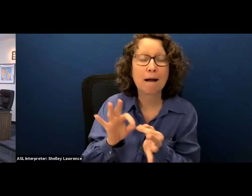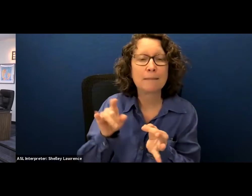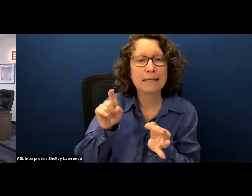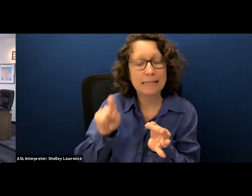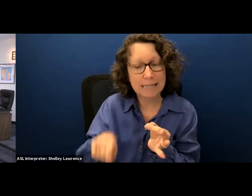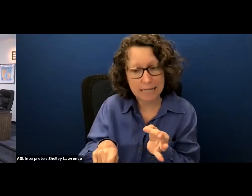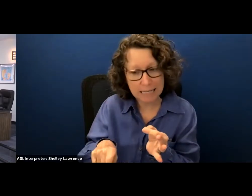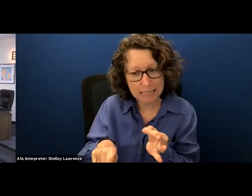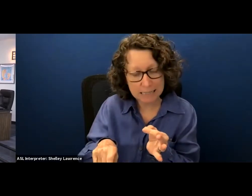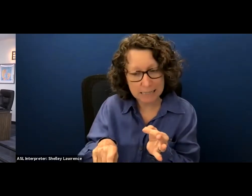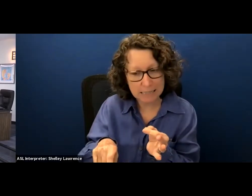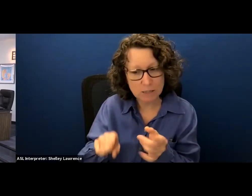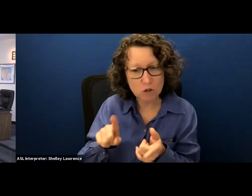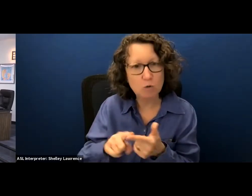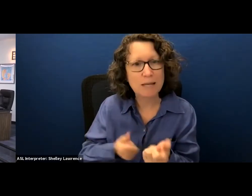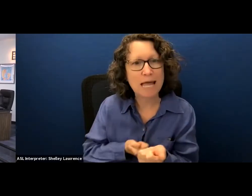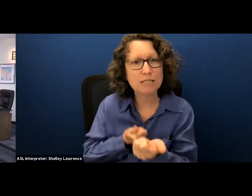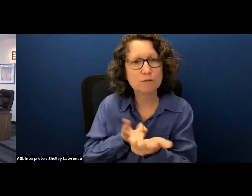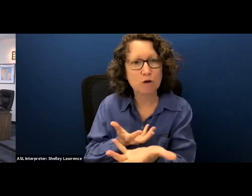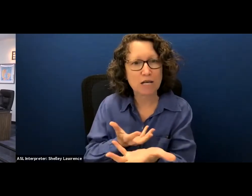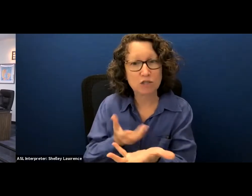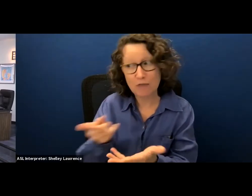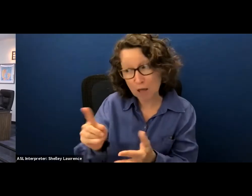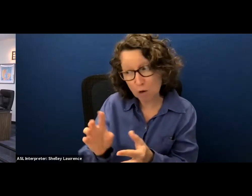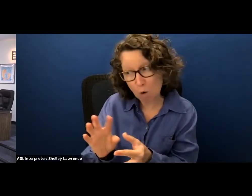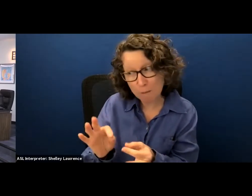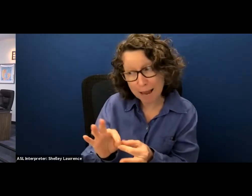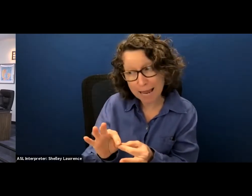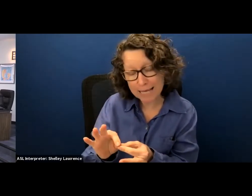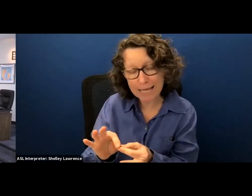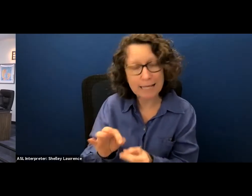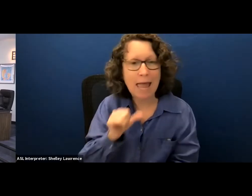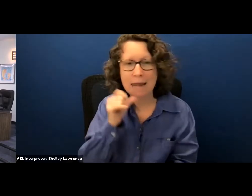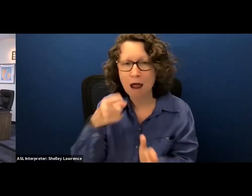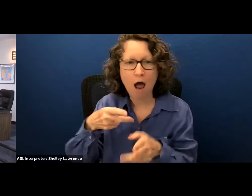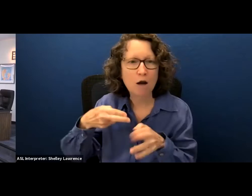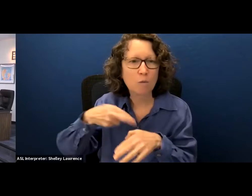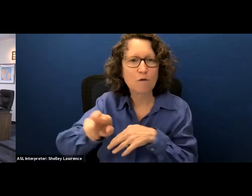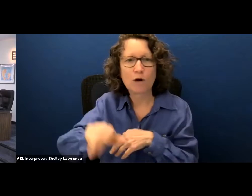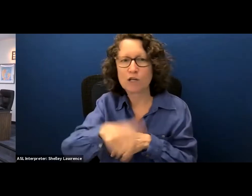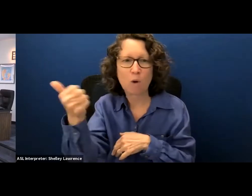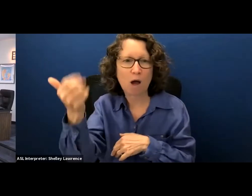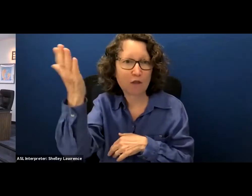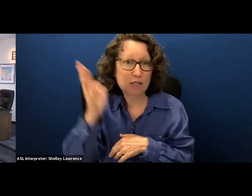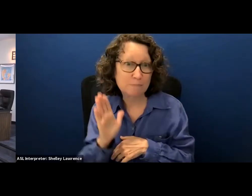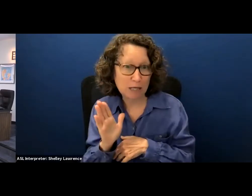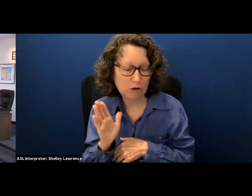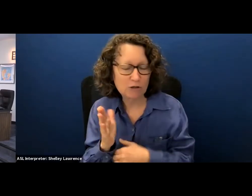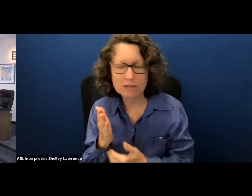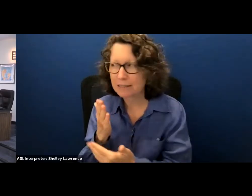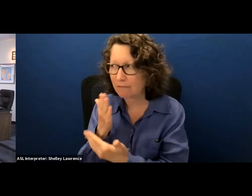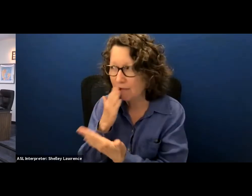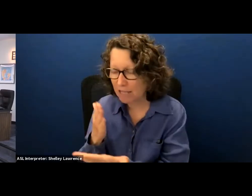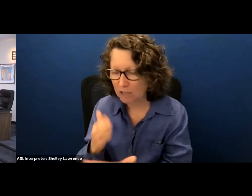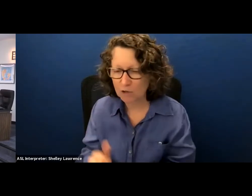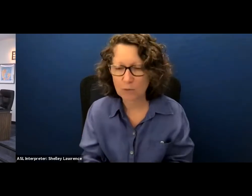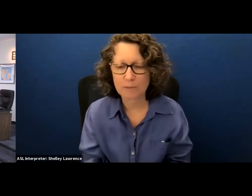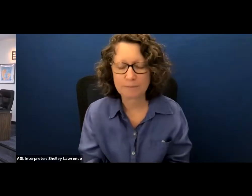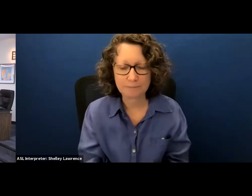be, expression that you're making and not referring to other speakers. Thank you.